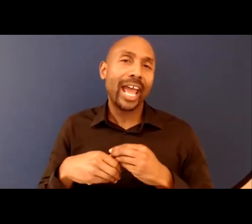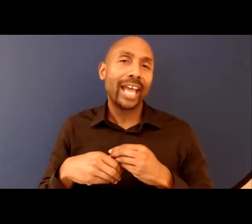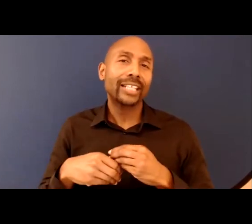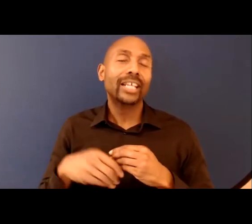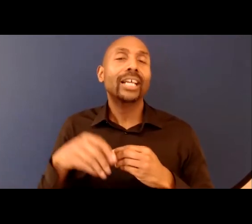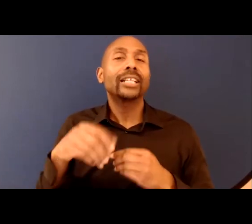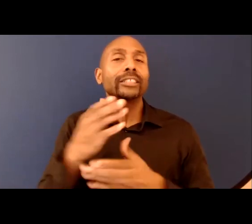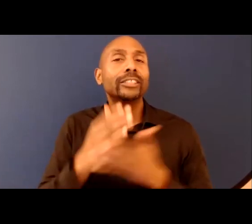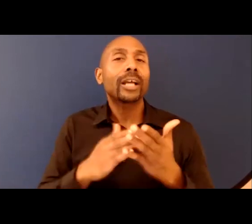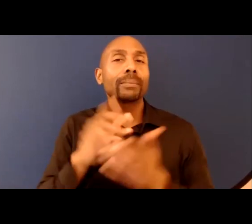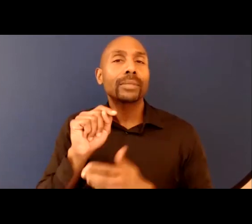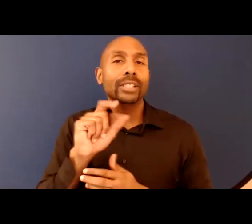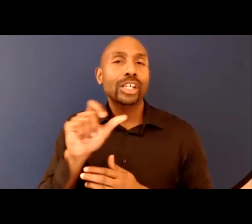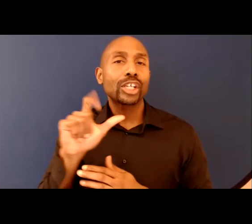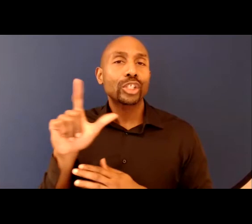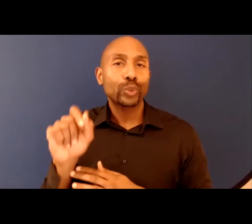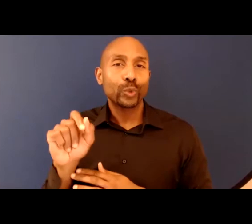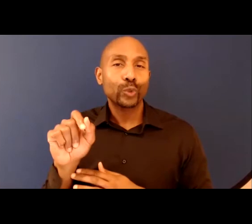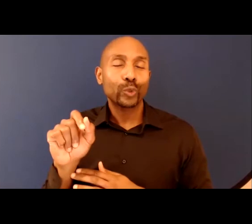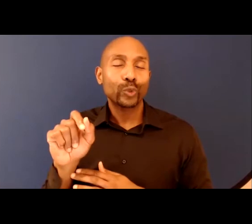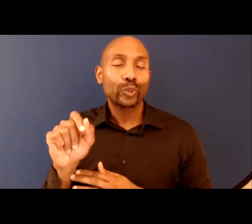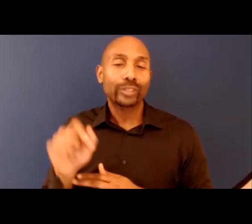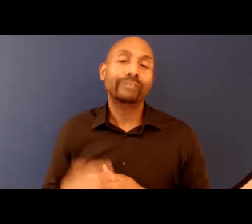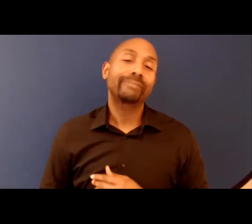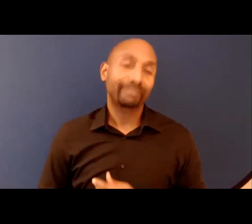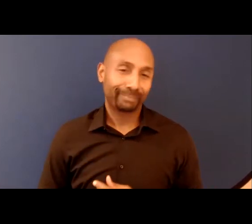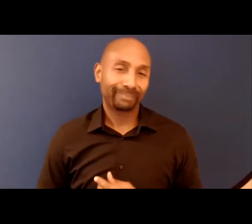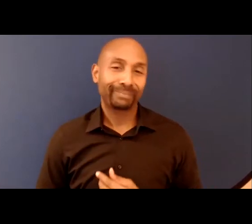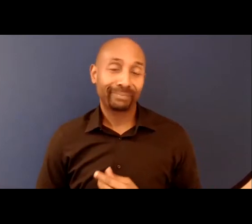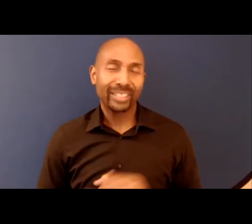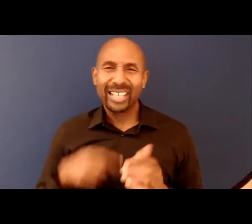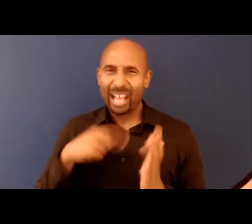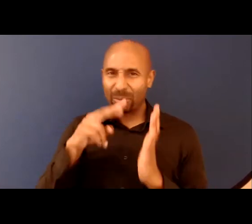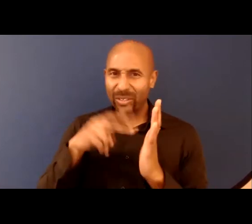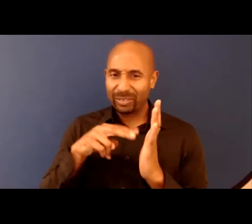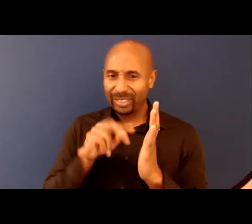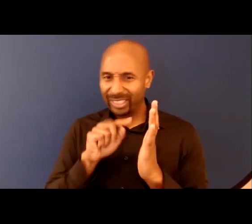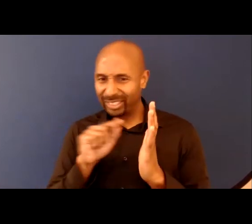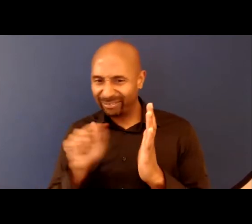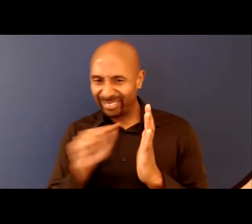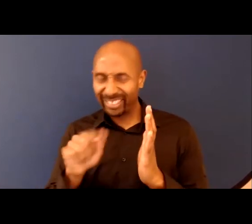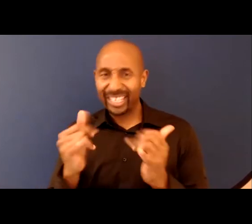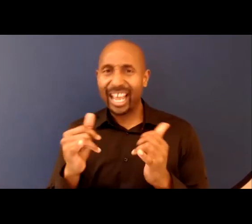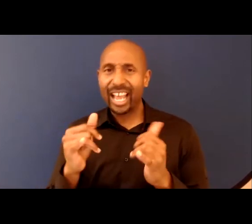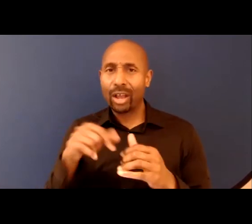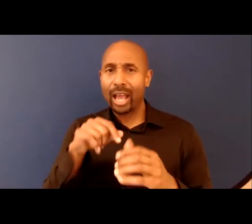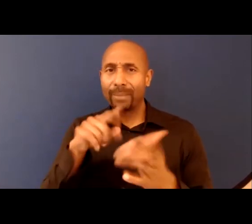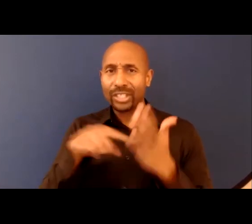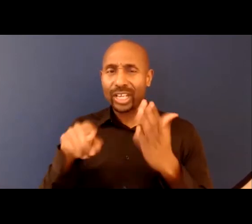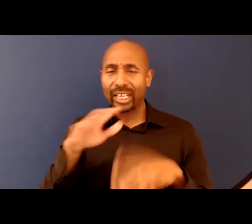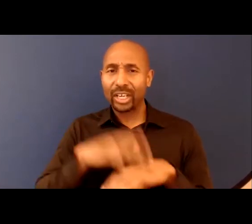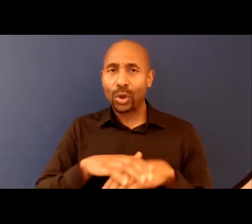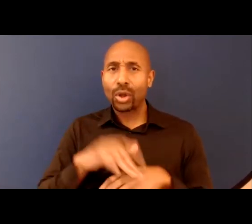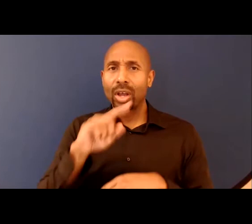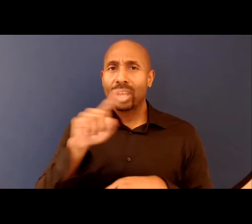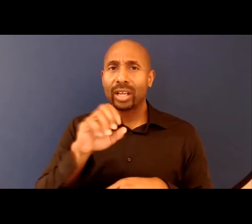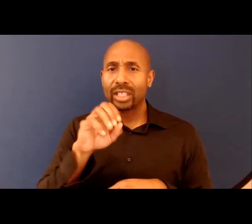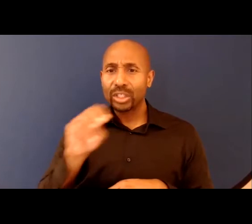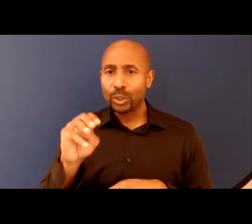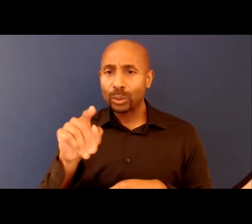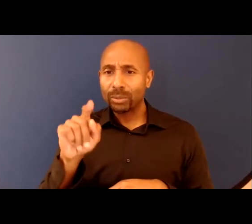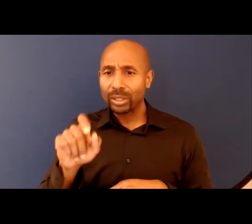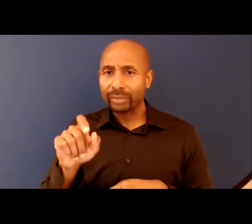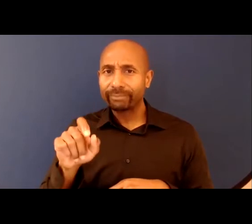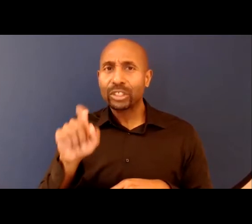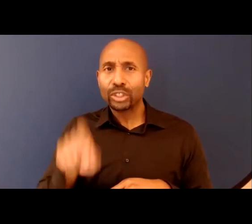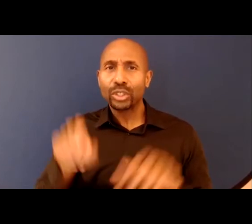right now. There's a feature on Zoom where you can raise your hand. I don't see